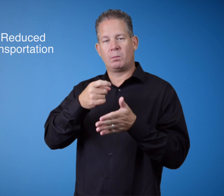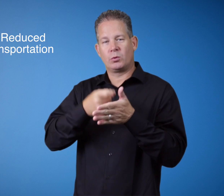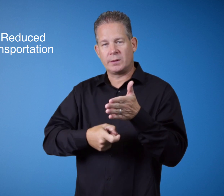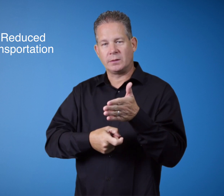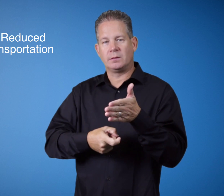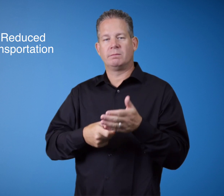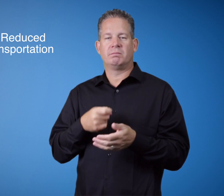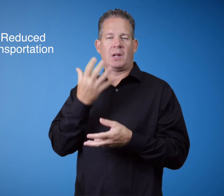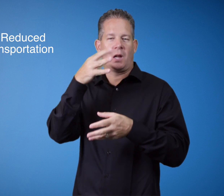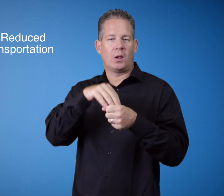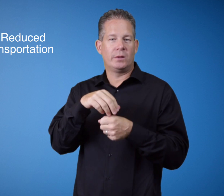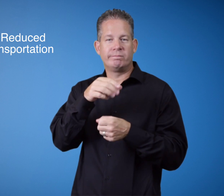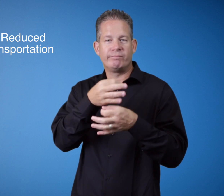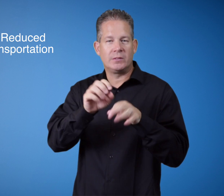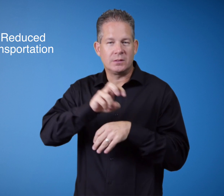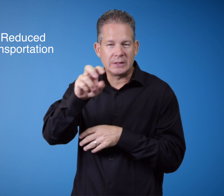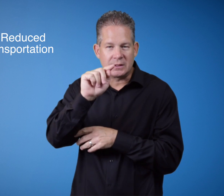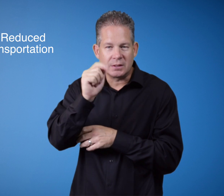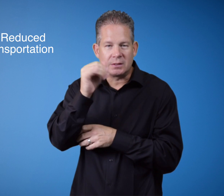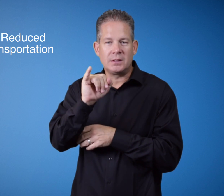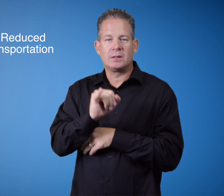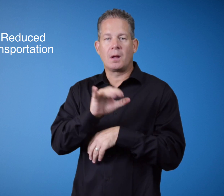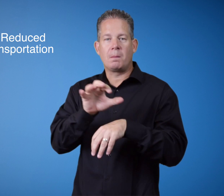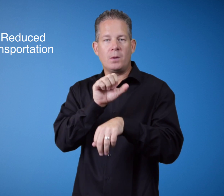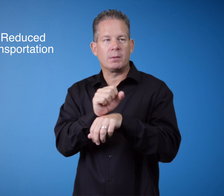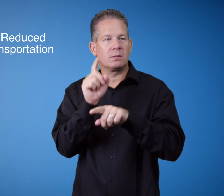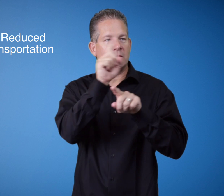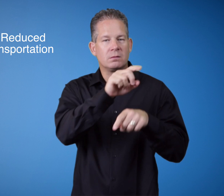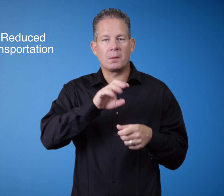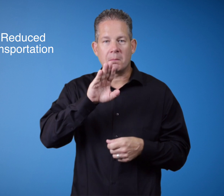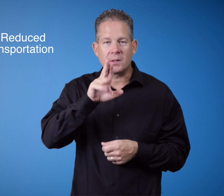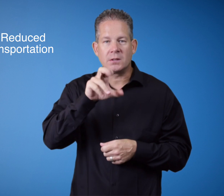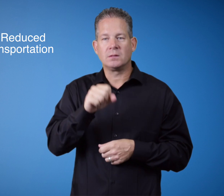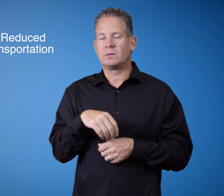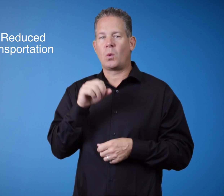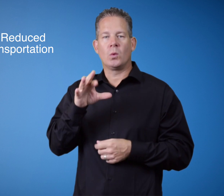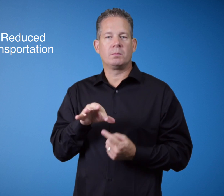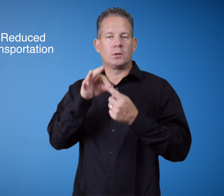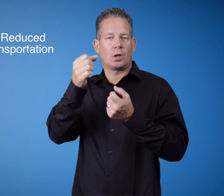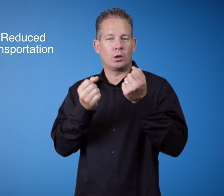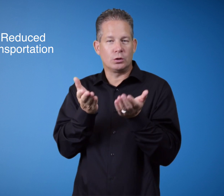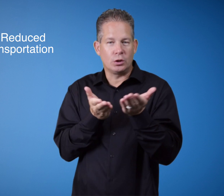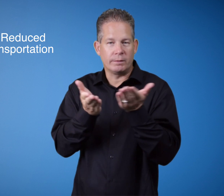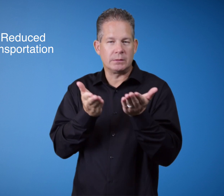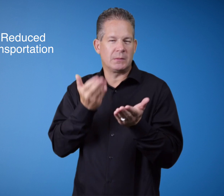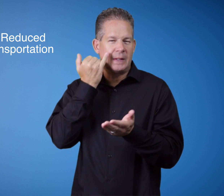are free or reduced price transportation services. This could include free taxis to go to appointments, bus services,